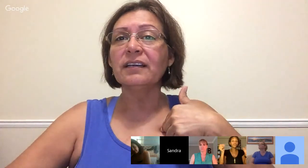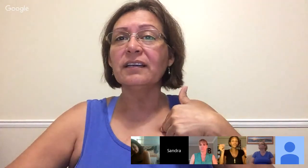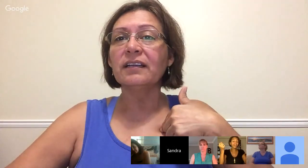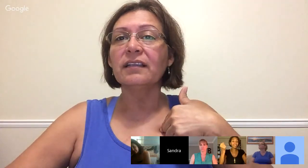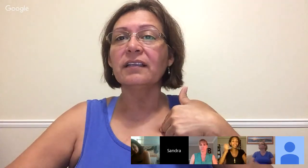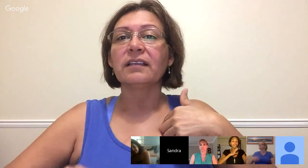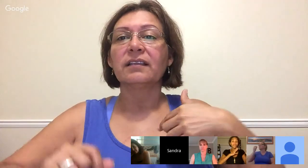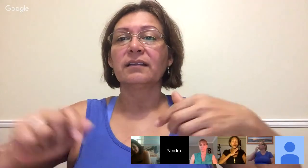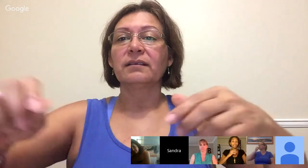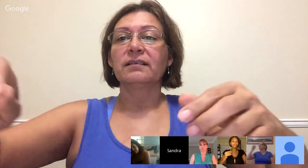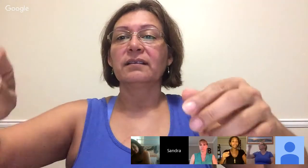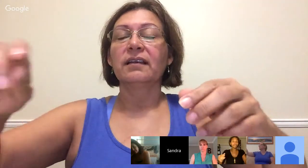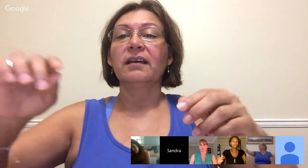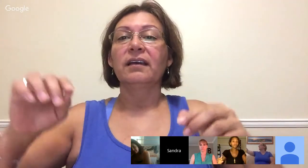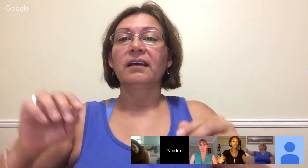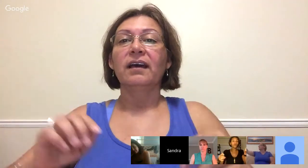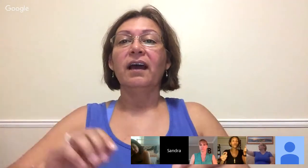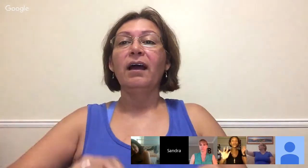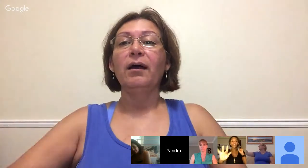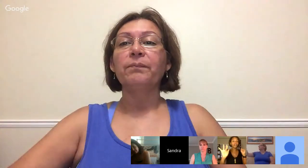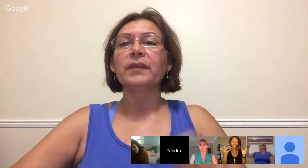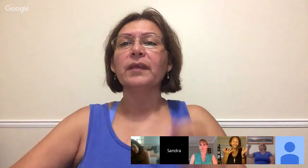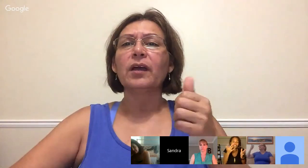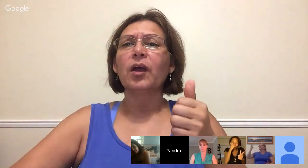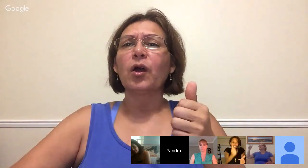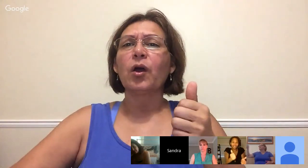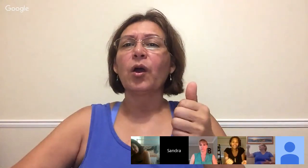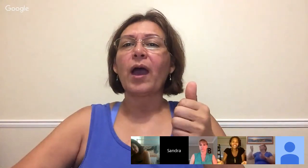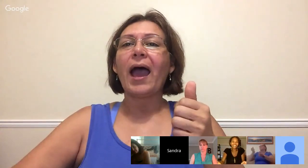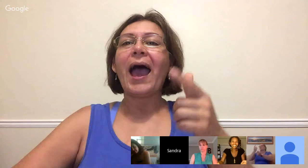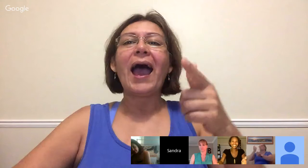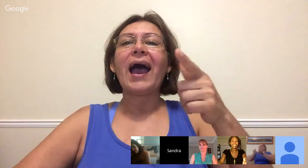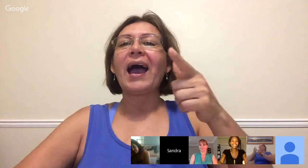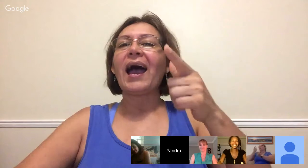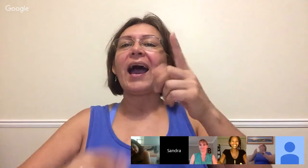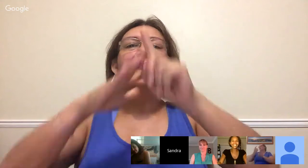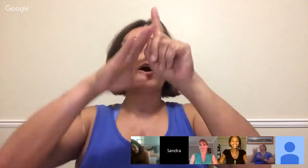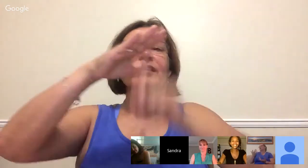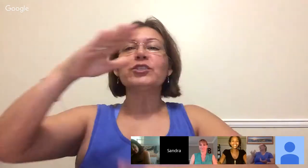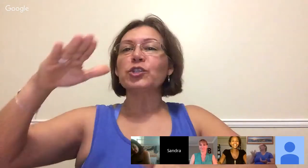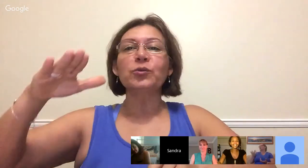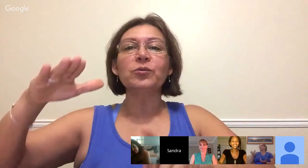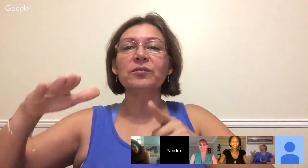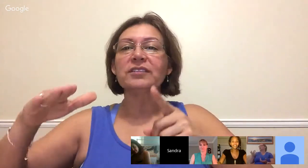Nope, but you can sign it, it's fine. Or you can unmute, it's up to you.